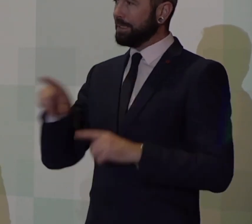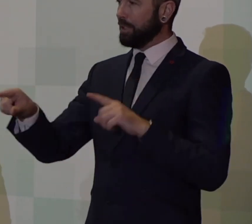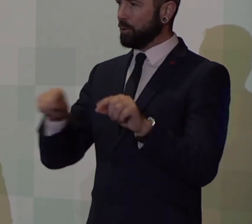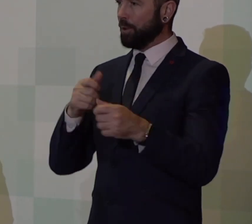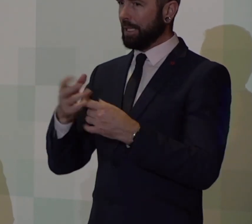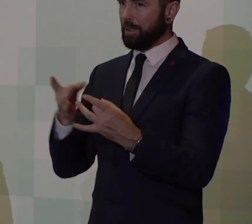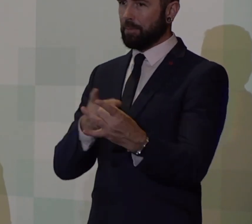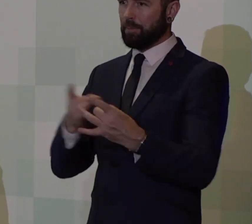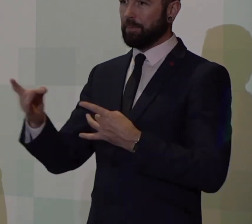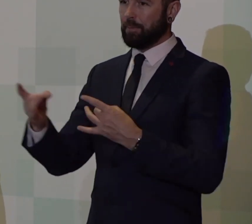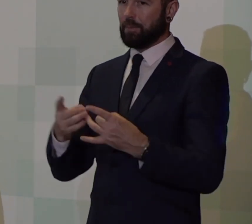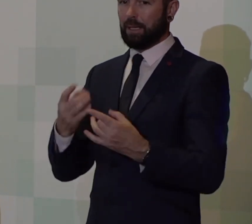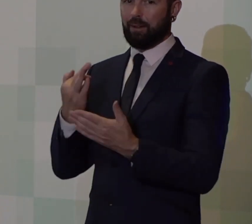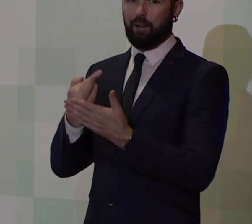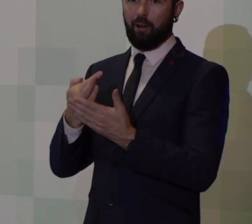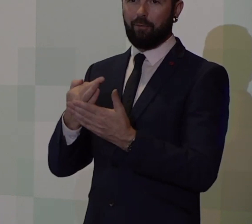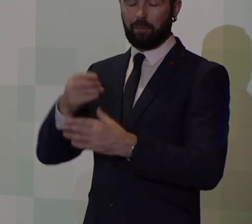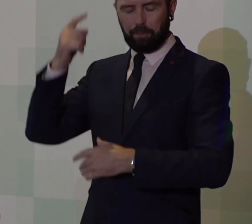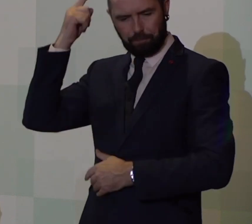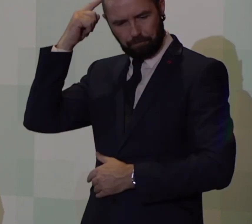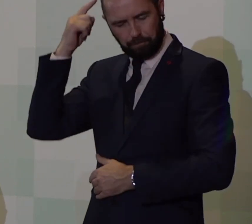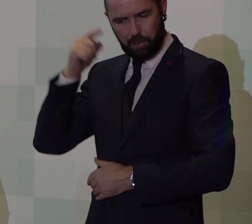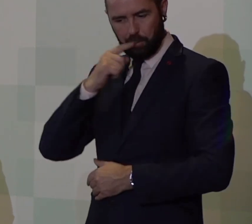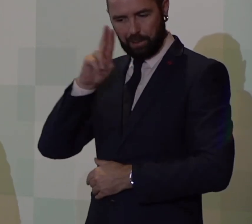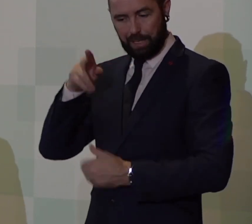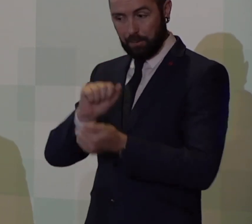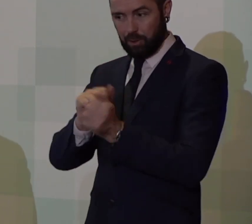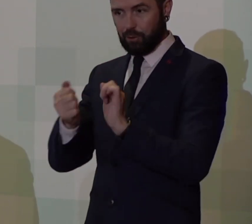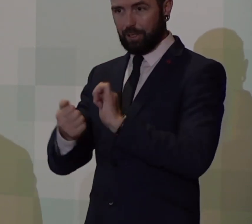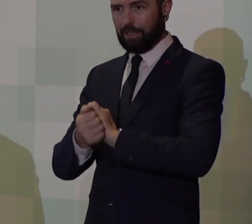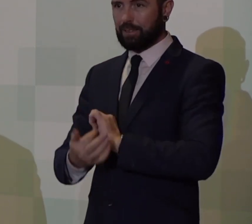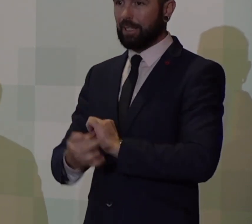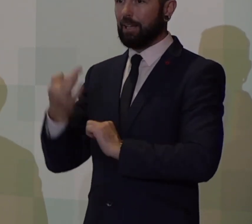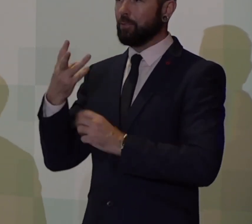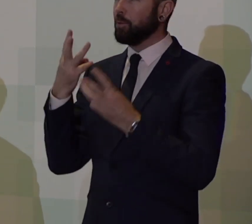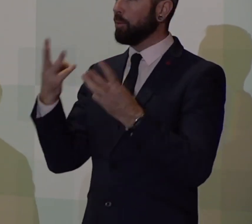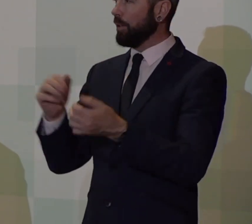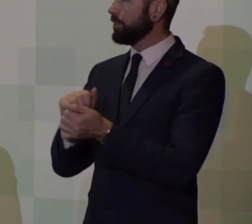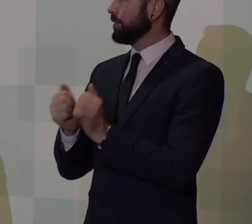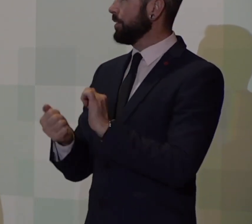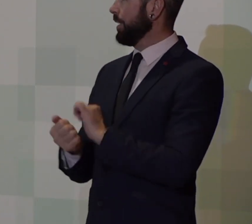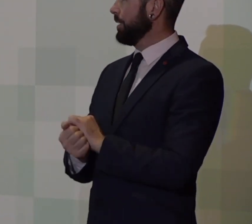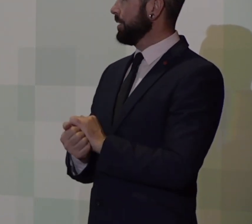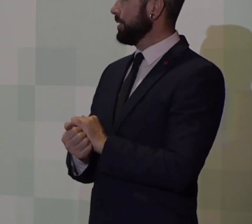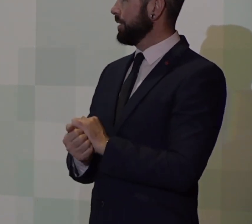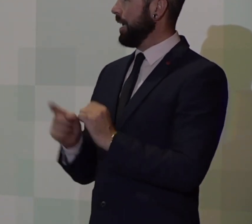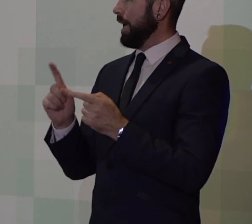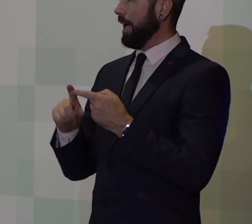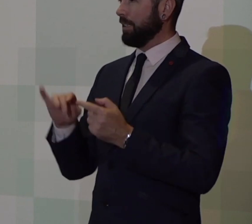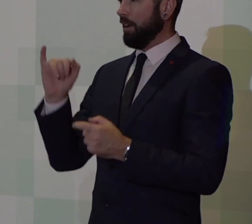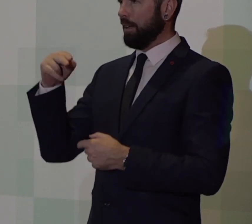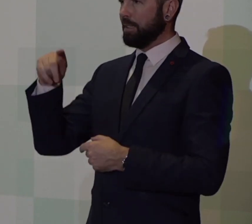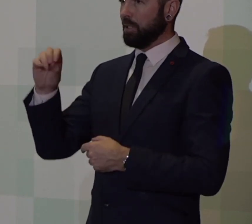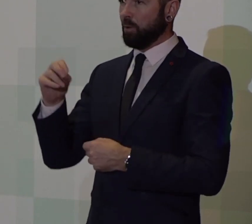that are made very often unconsciously and can be changed if one wishes to change them, and certainly the INTO has